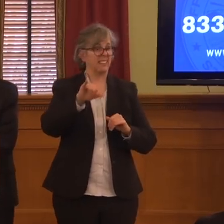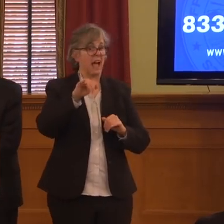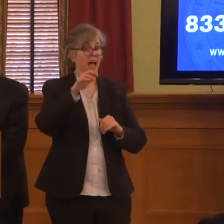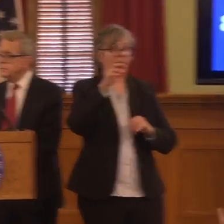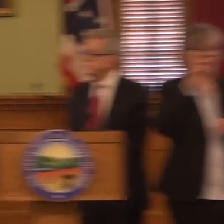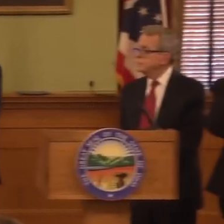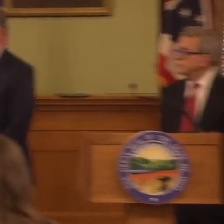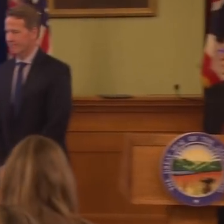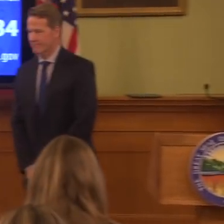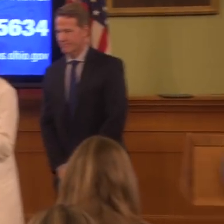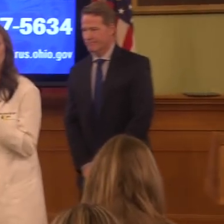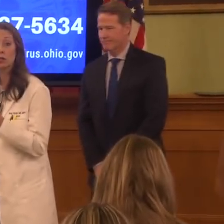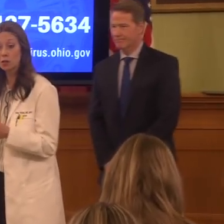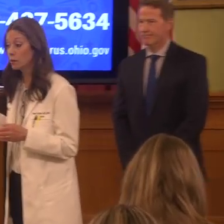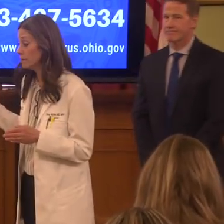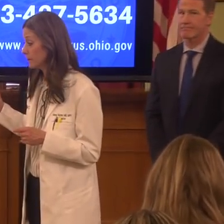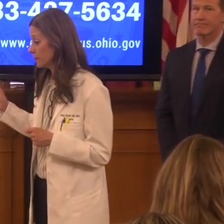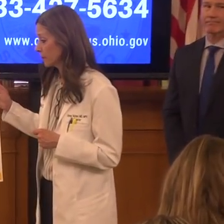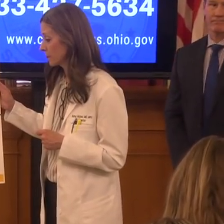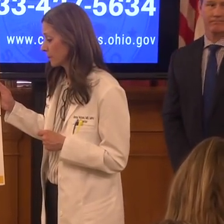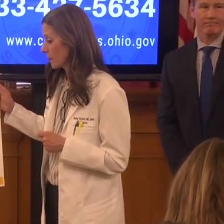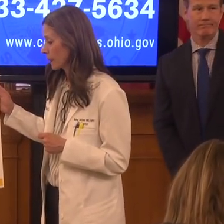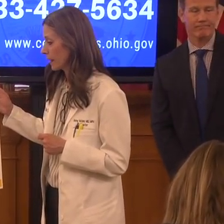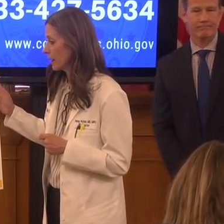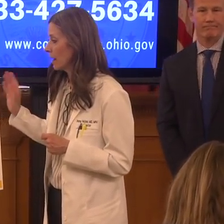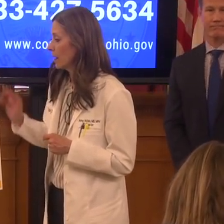Again, our pandemic curve.